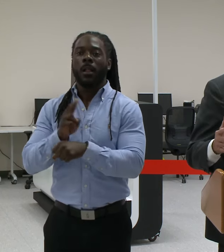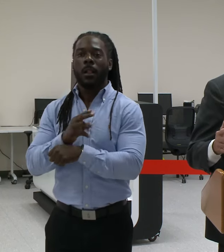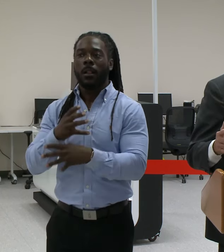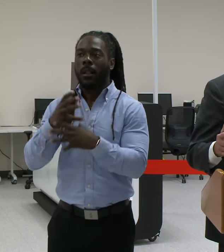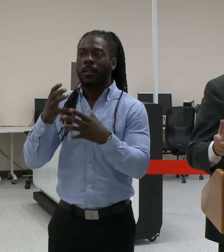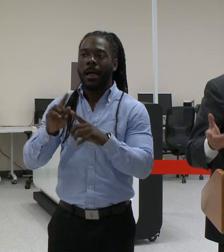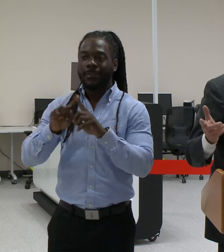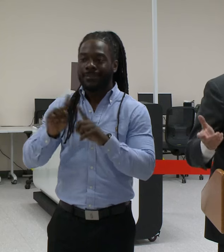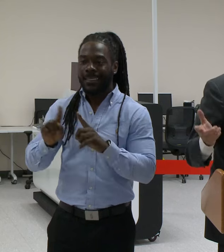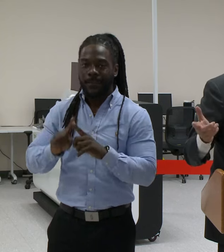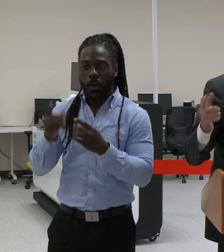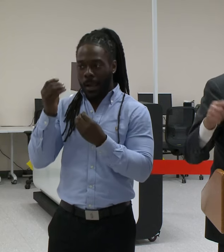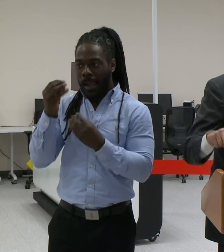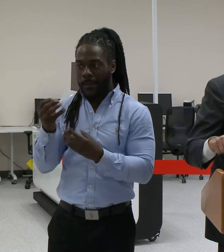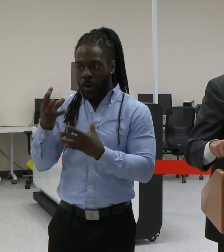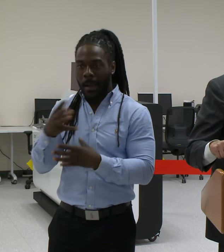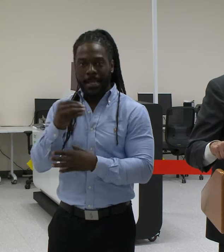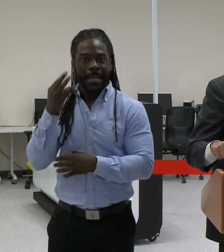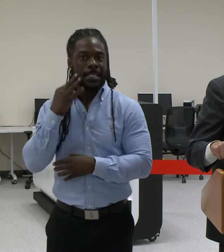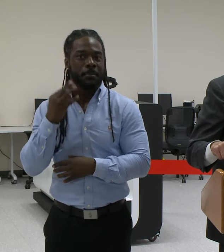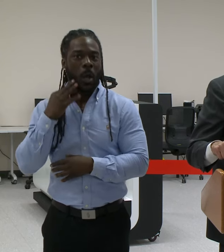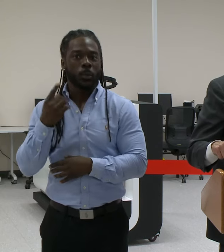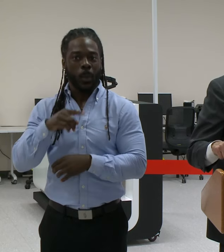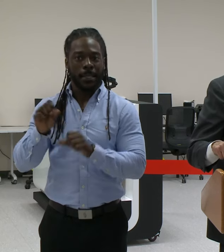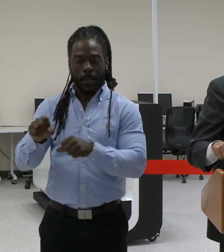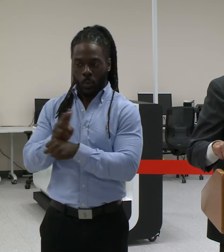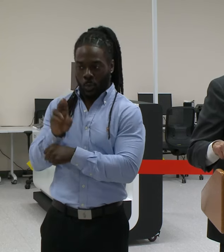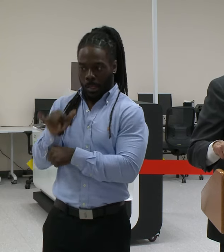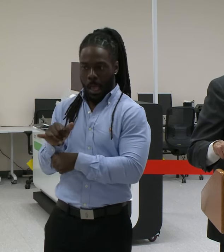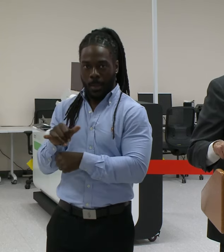amounts of information and experience.